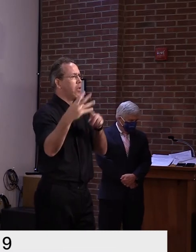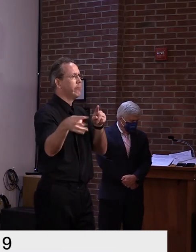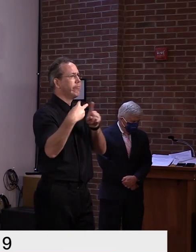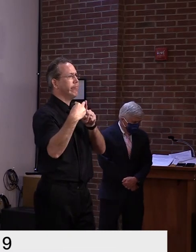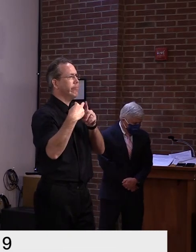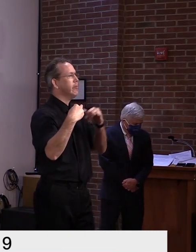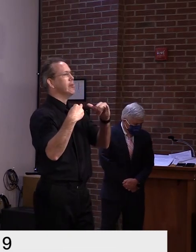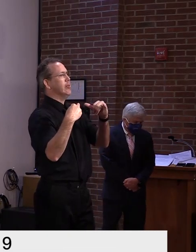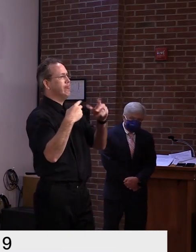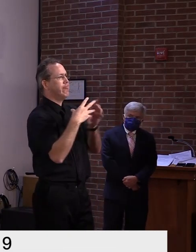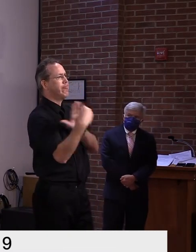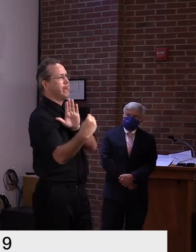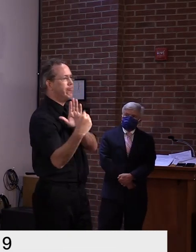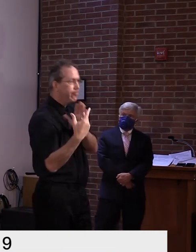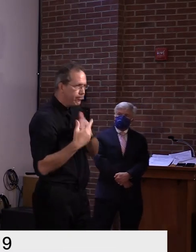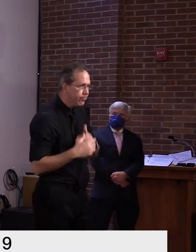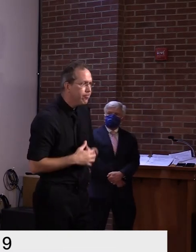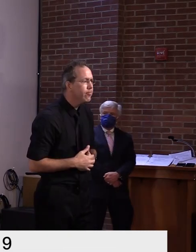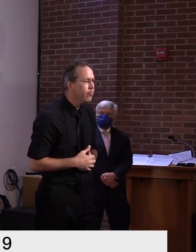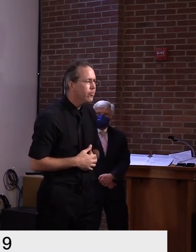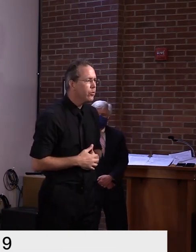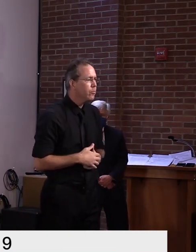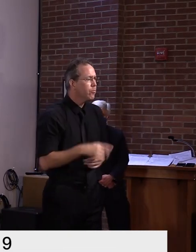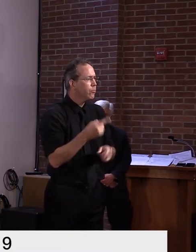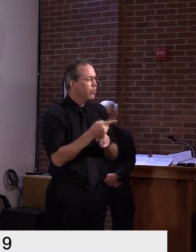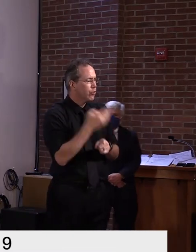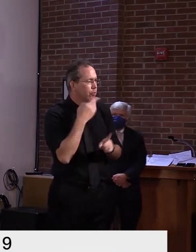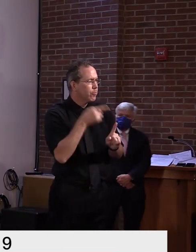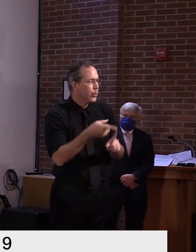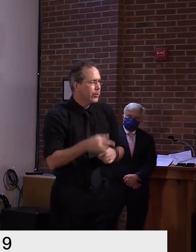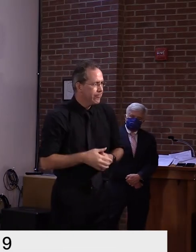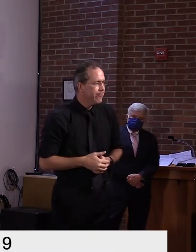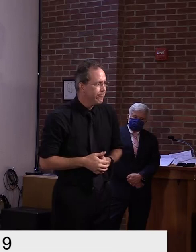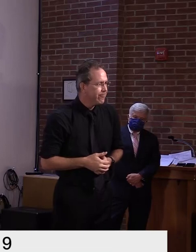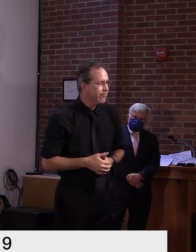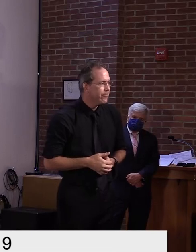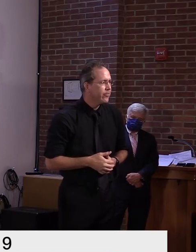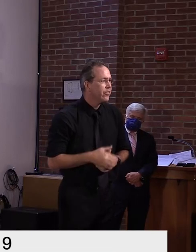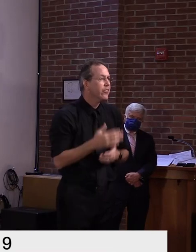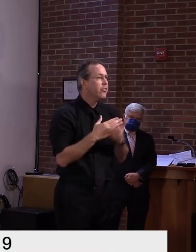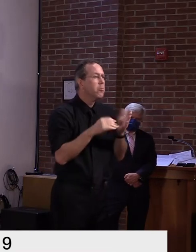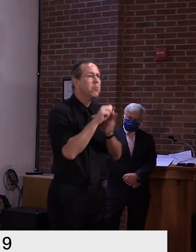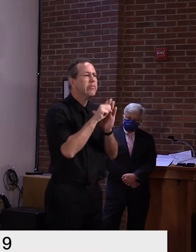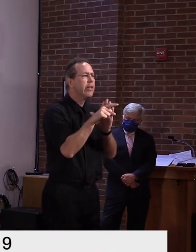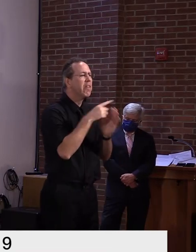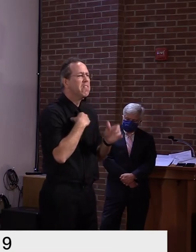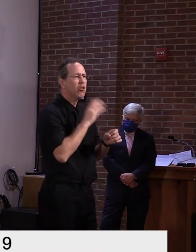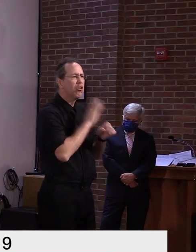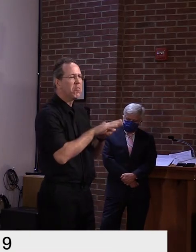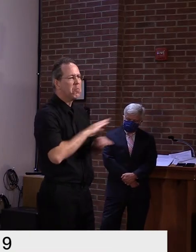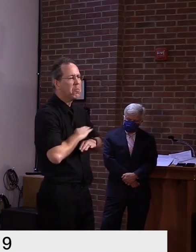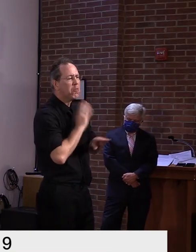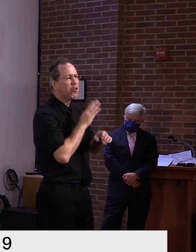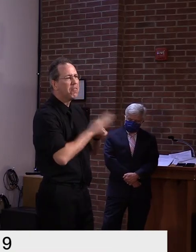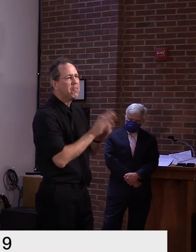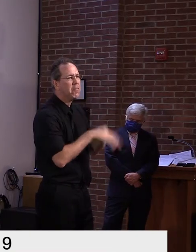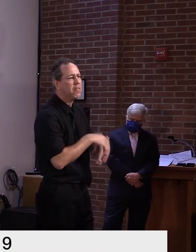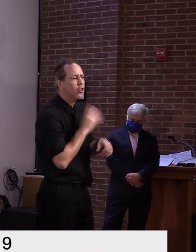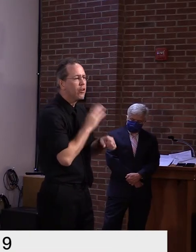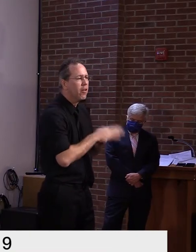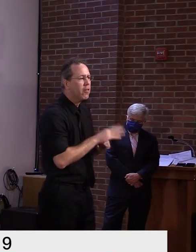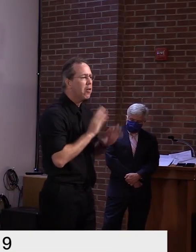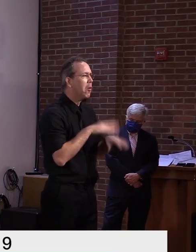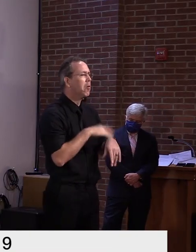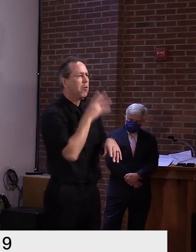to, that really are doing a symptom-only testing strategy and assuming that students will come